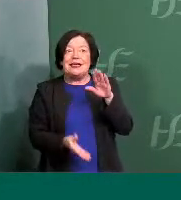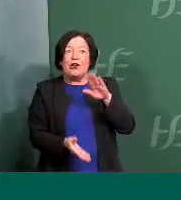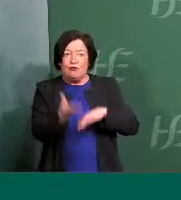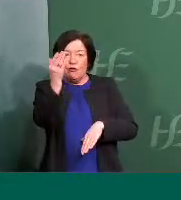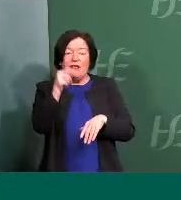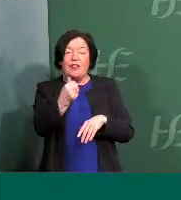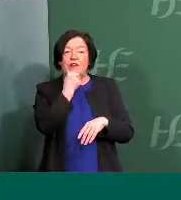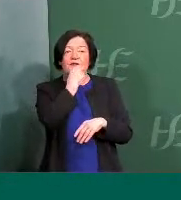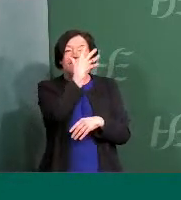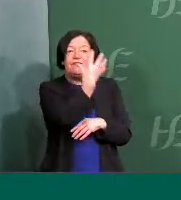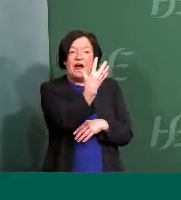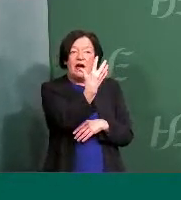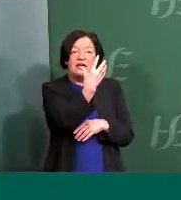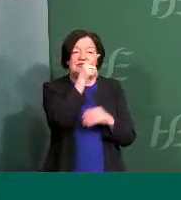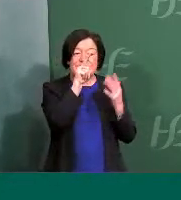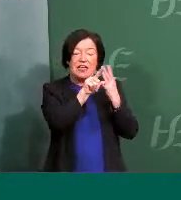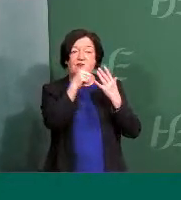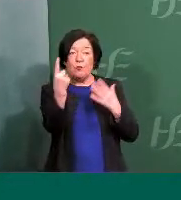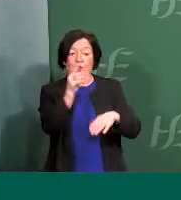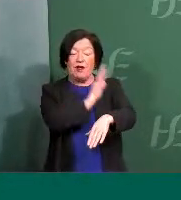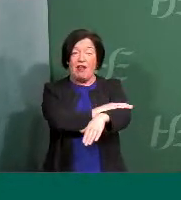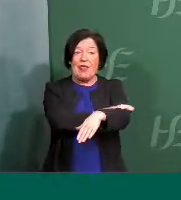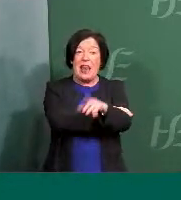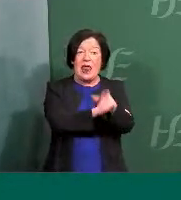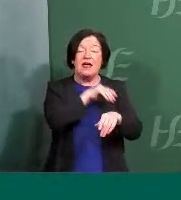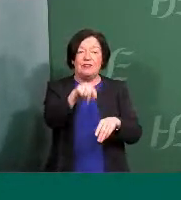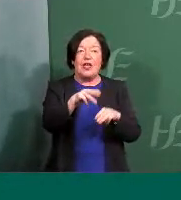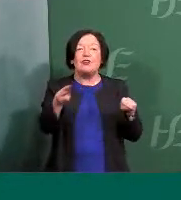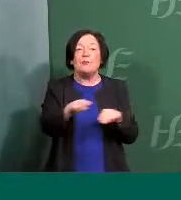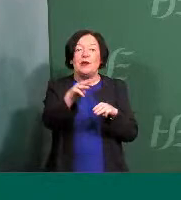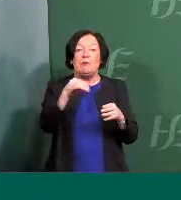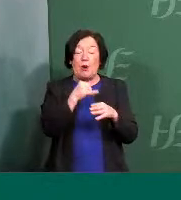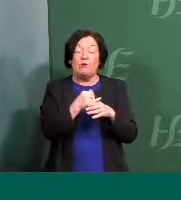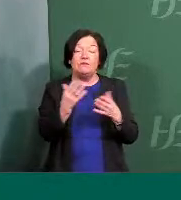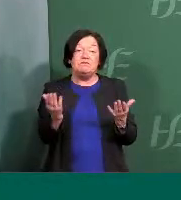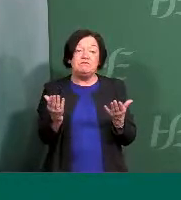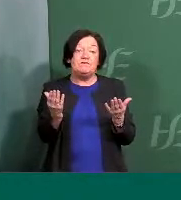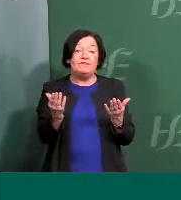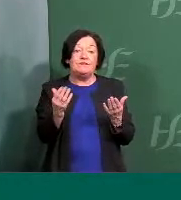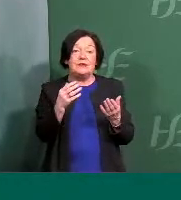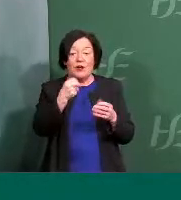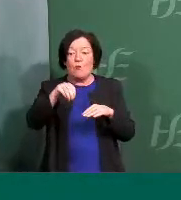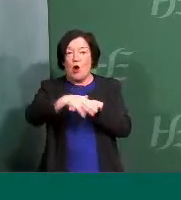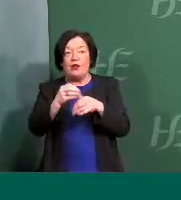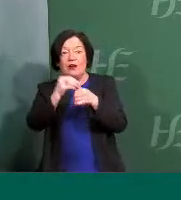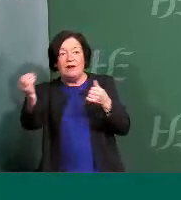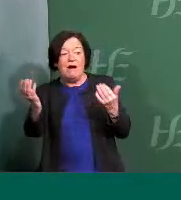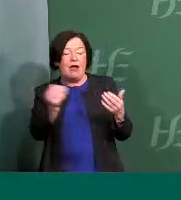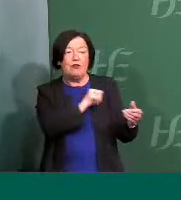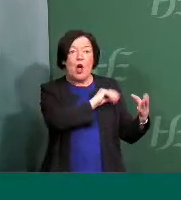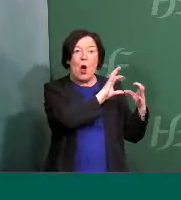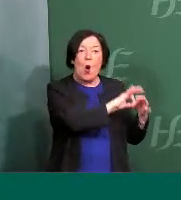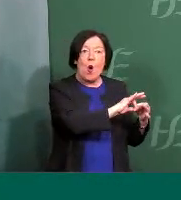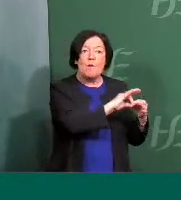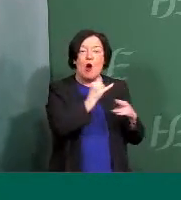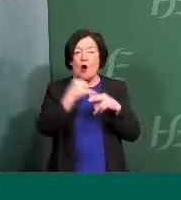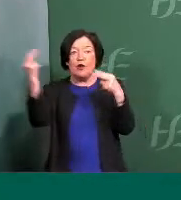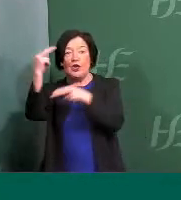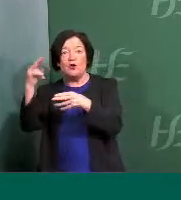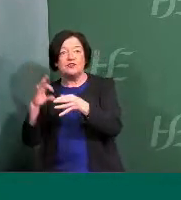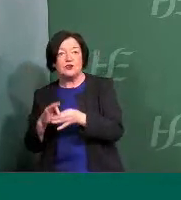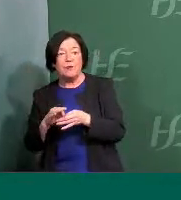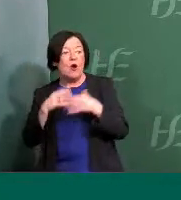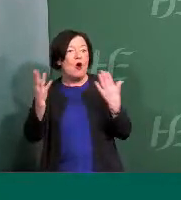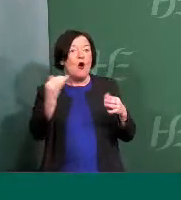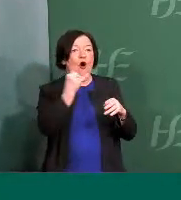So that number of 571 on the left there, they are the people who could be somewhere else, either at home or in a nursing home